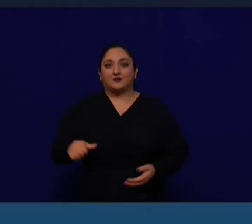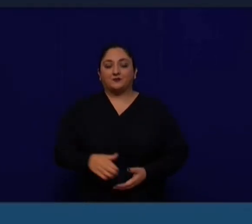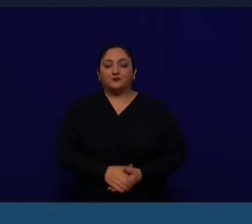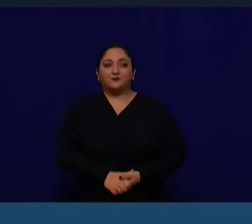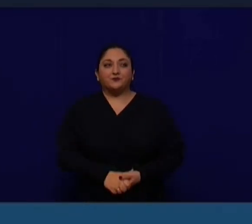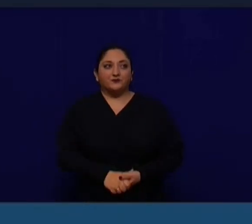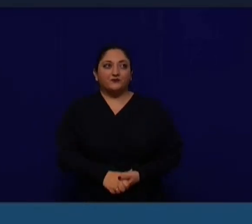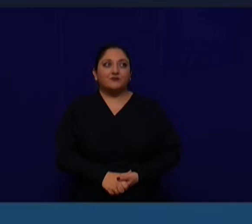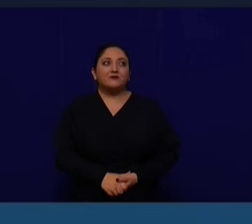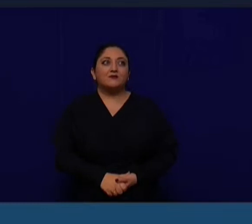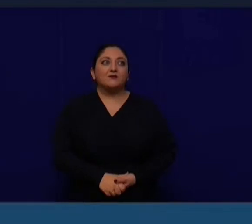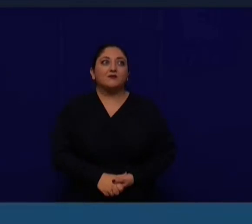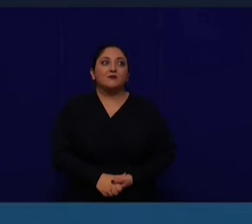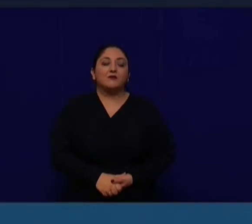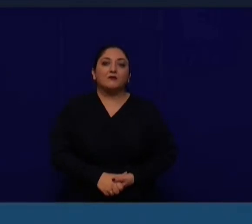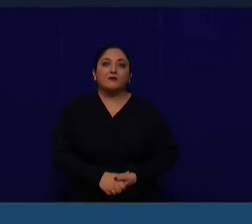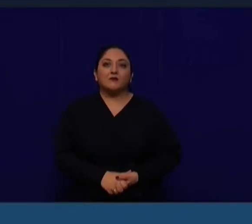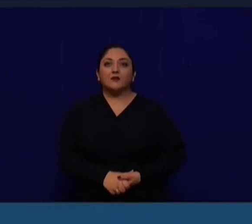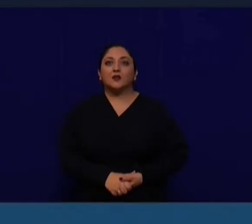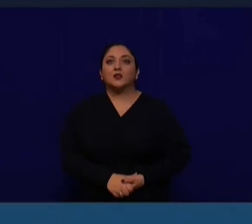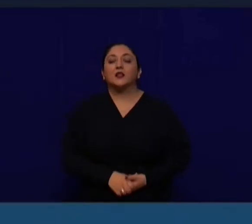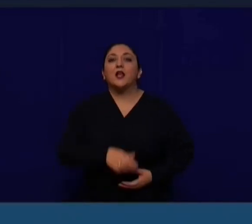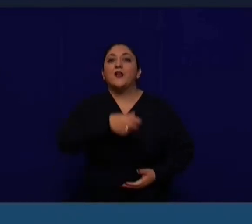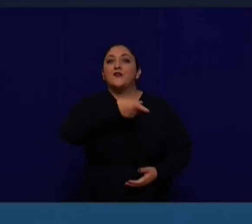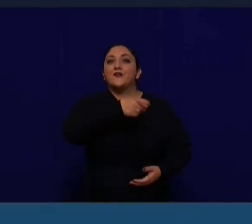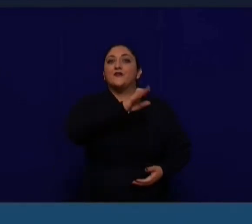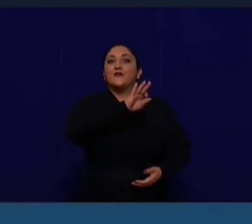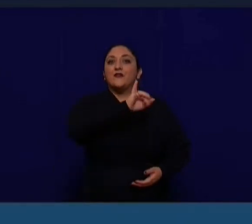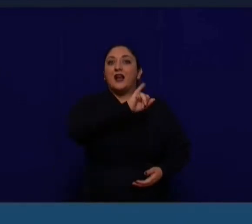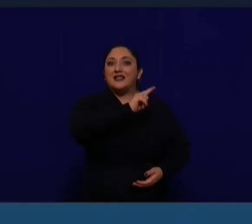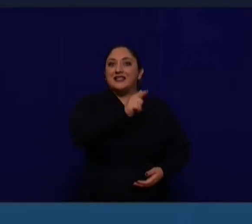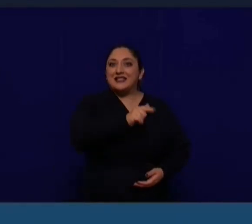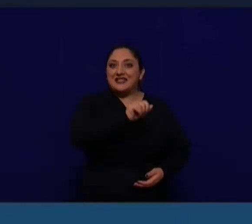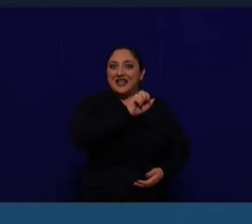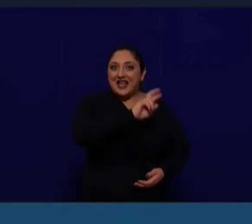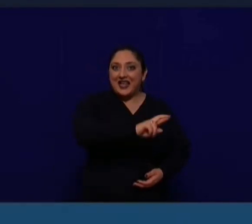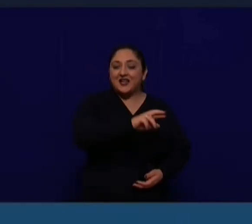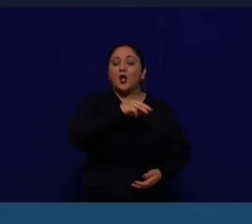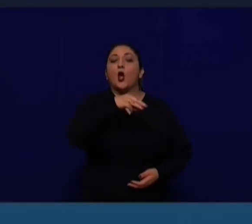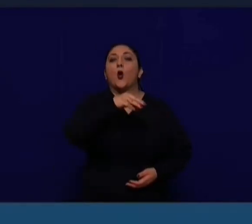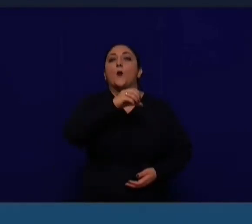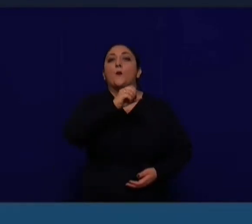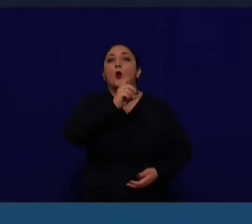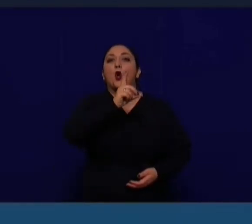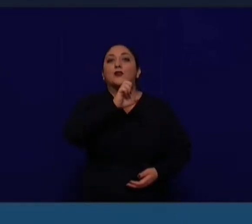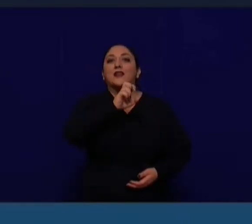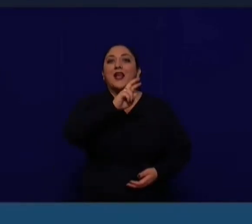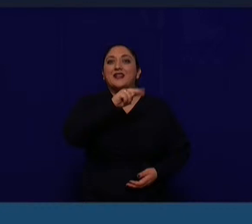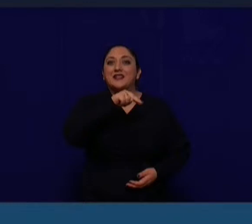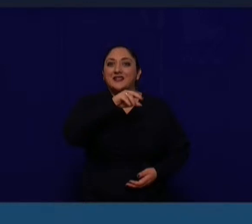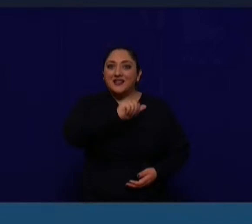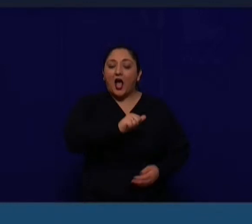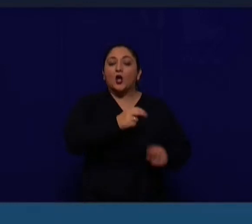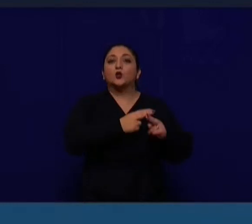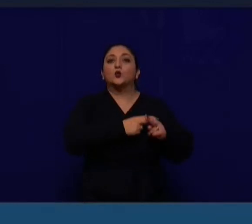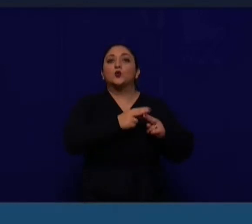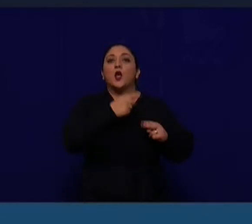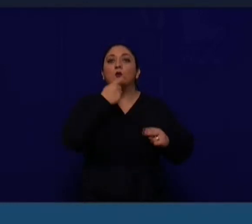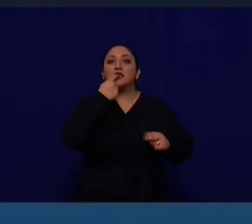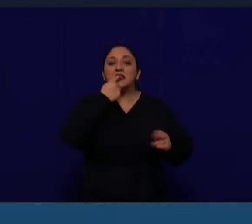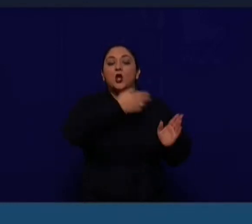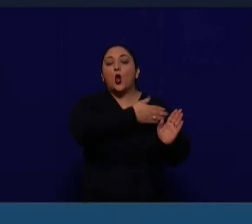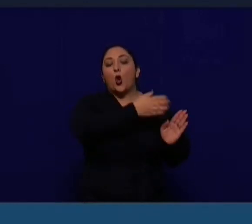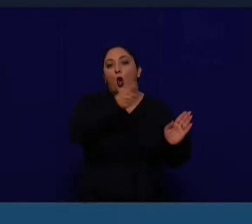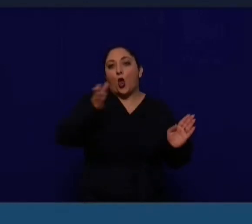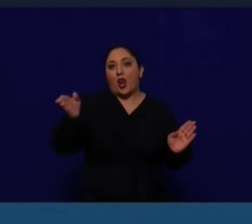Infatti, aħna fuq il-Pfizer u l-Moderna dawk qegħdin nużawhom ta' l-etajiet kollha. Fuq l-AstraZeneca dejjem